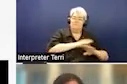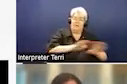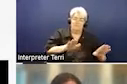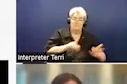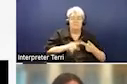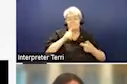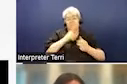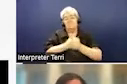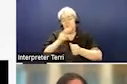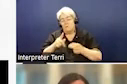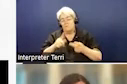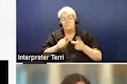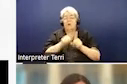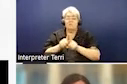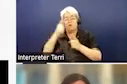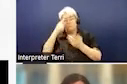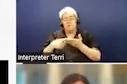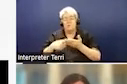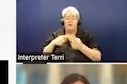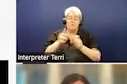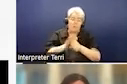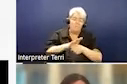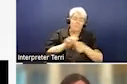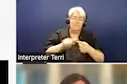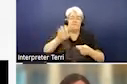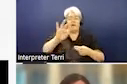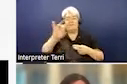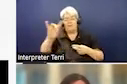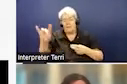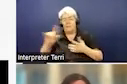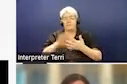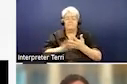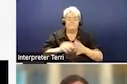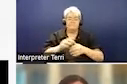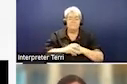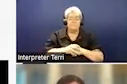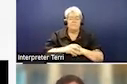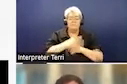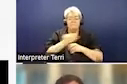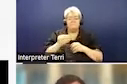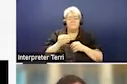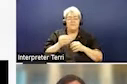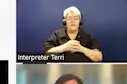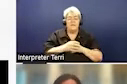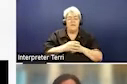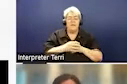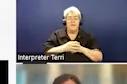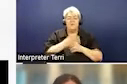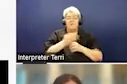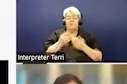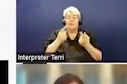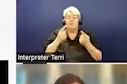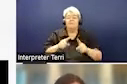also talking about COVID and 988. And what Ron said was that there's a frequent misunderstanding